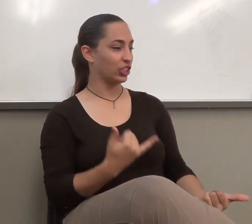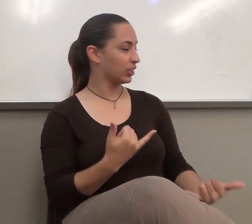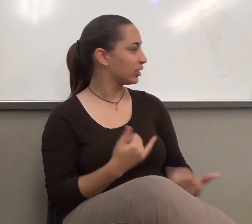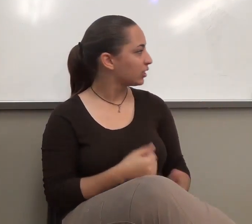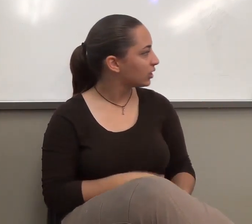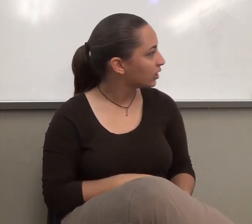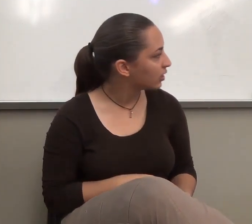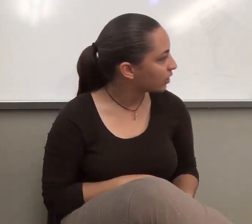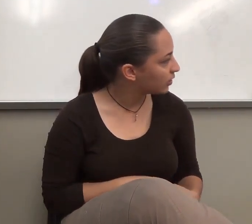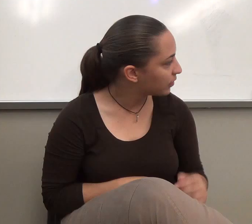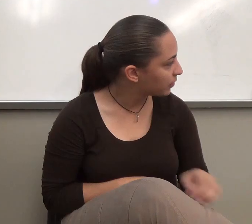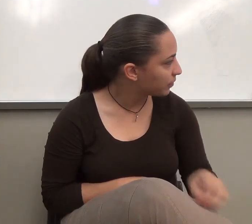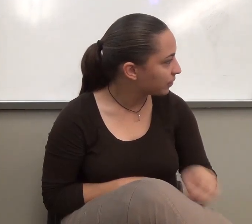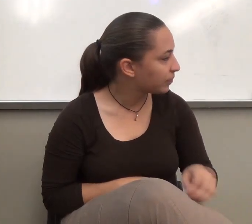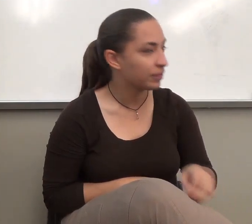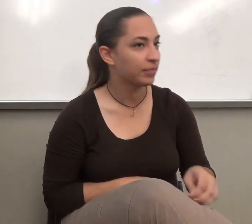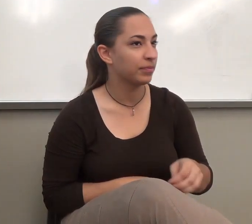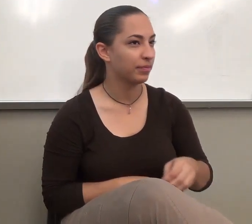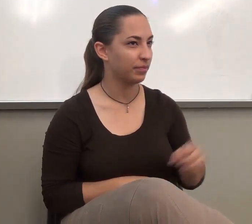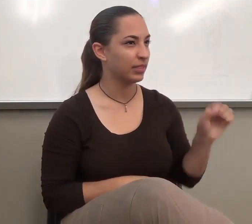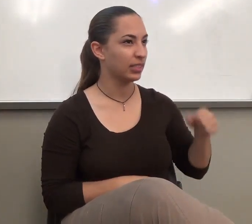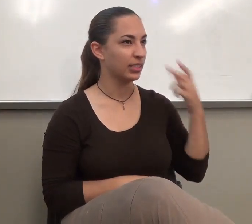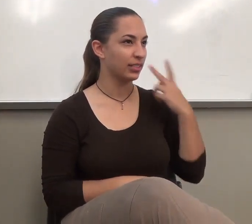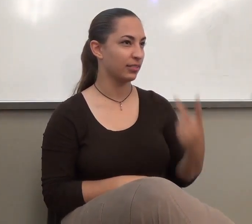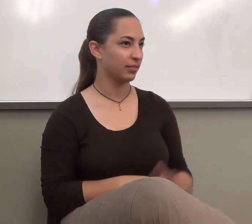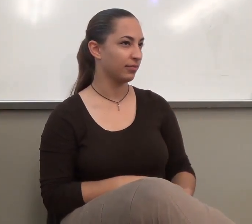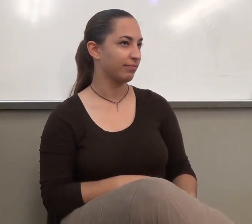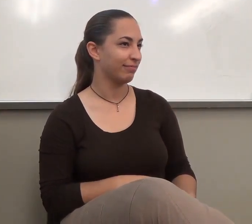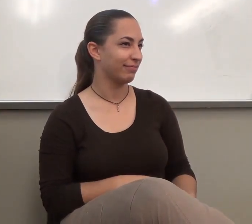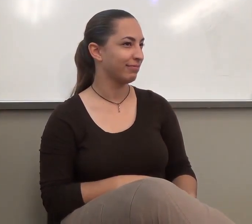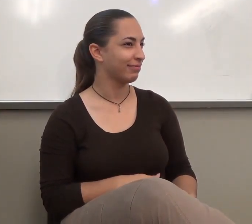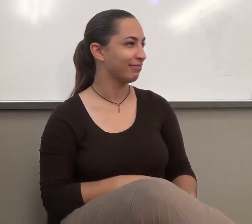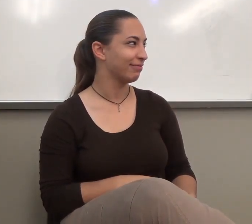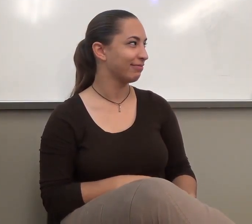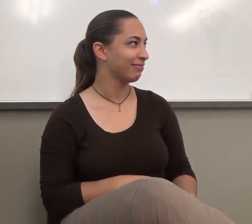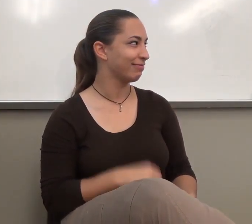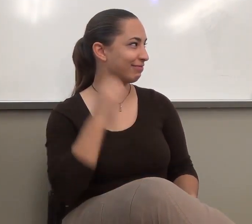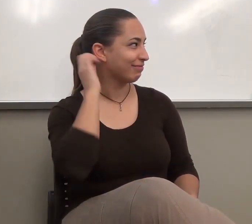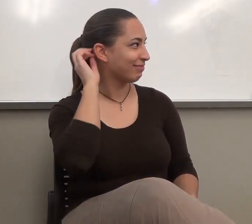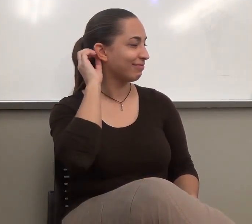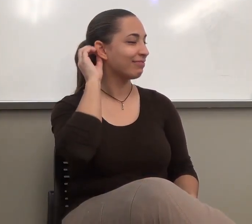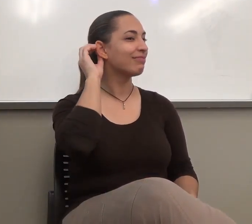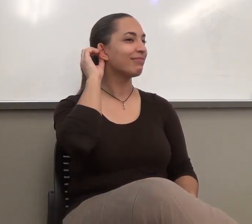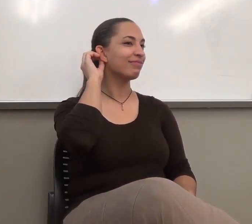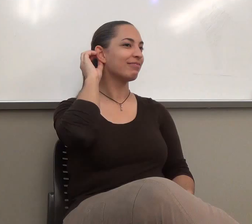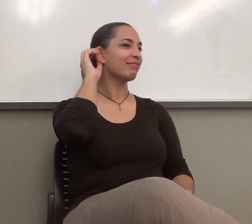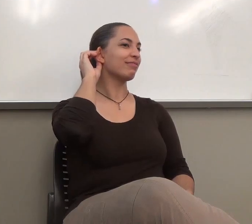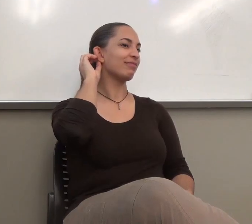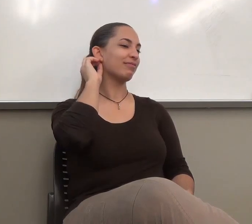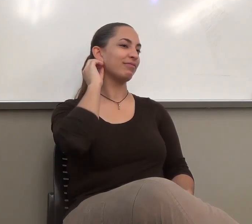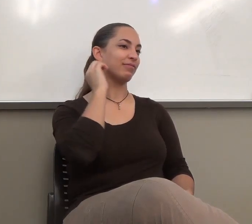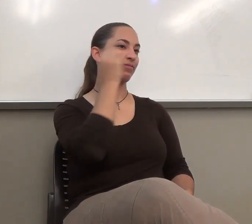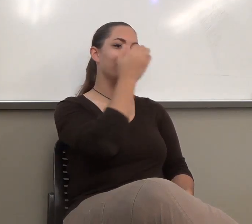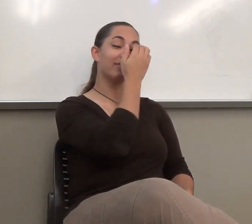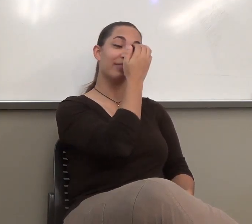Okay? Does that make sense? So this is why, when I say this to English speakers, I say conjugate the